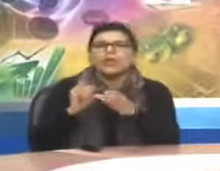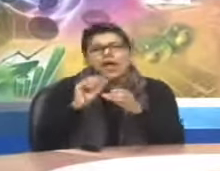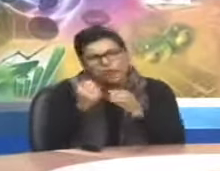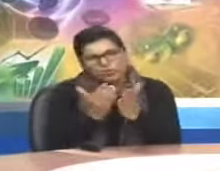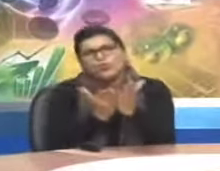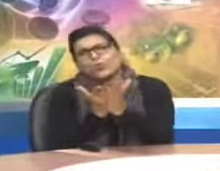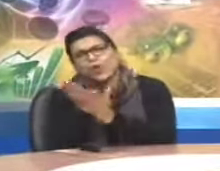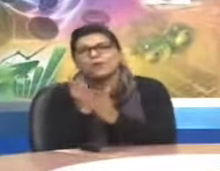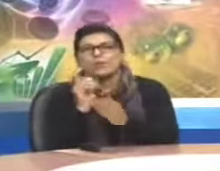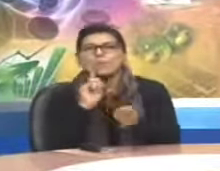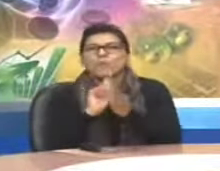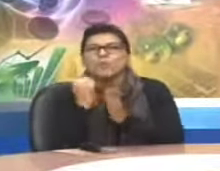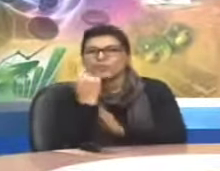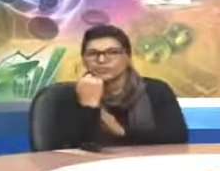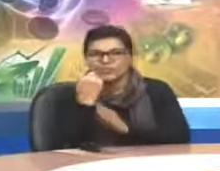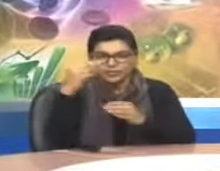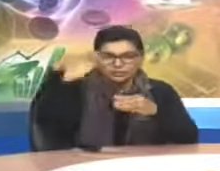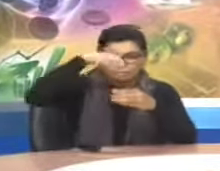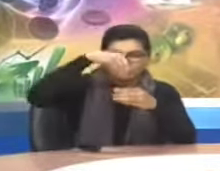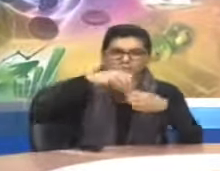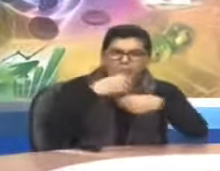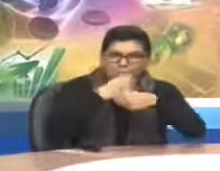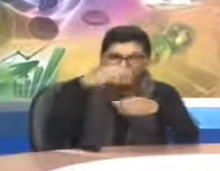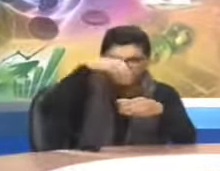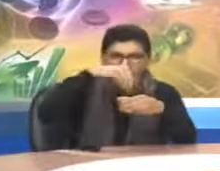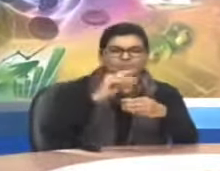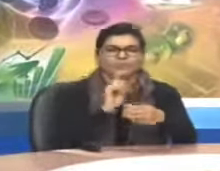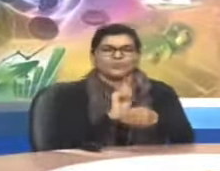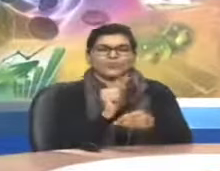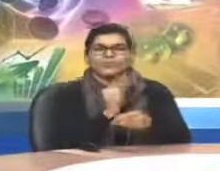drinking tea. It can be used